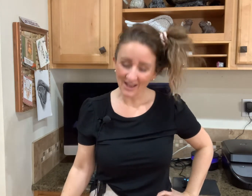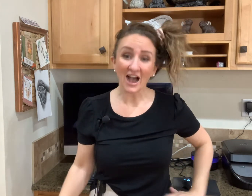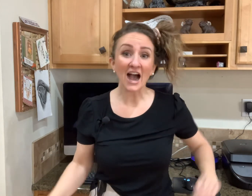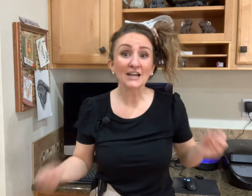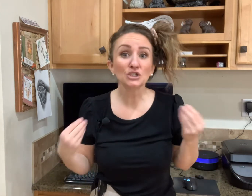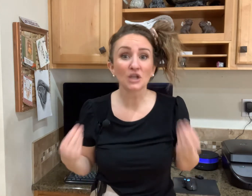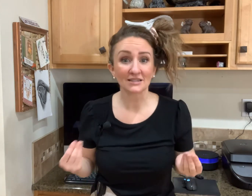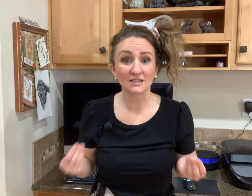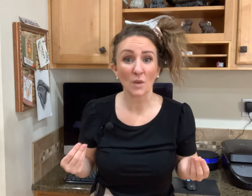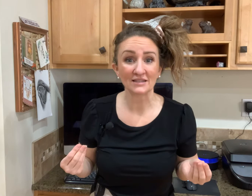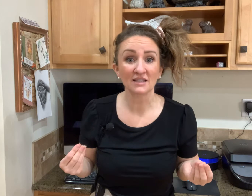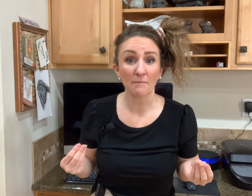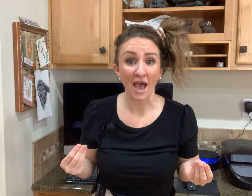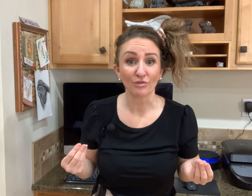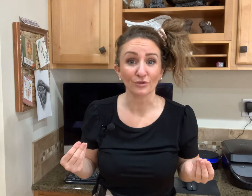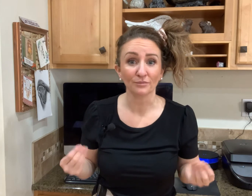I just went to the bathroom.